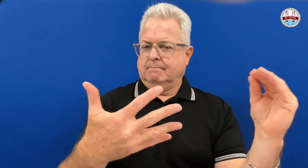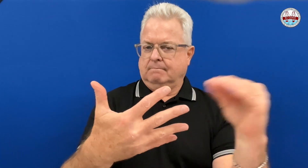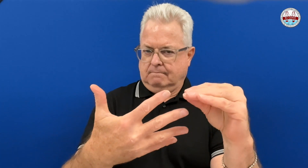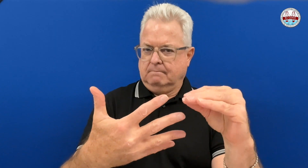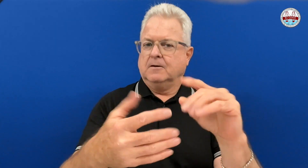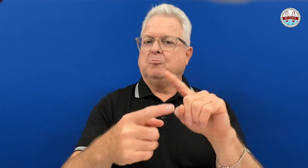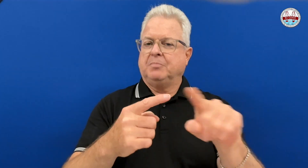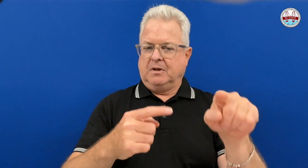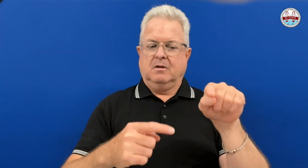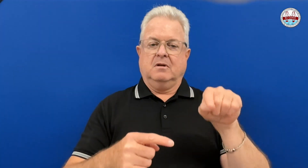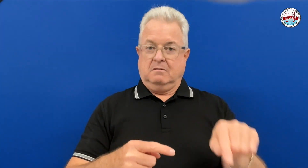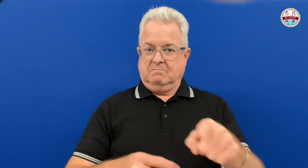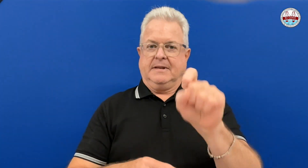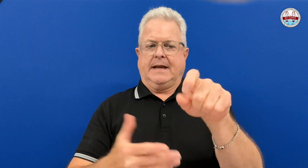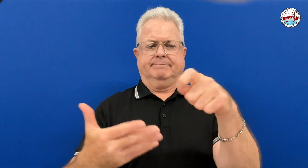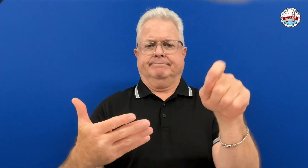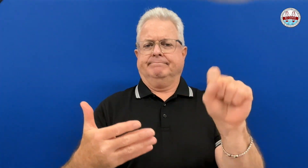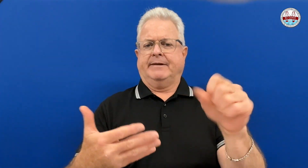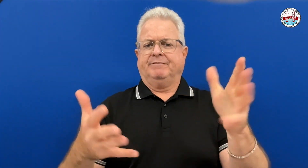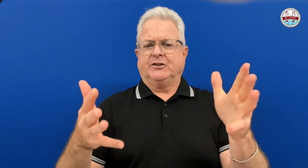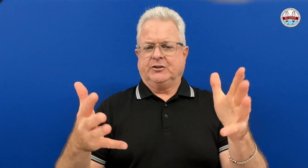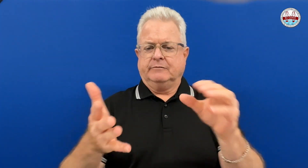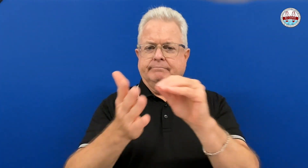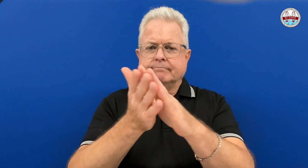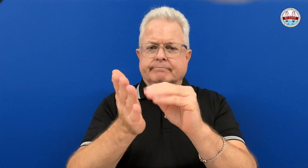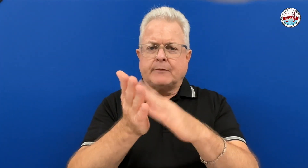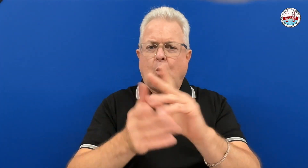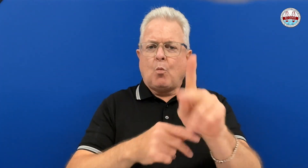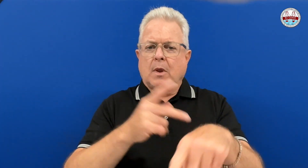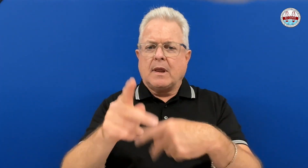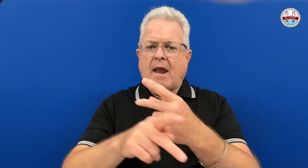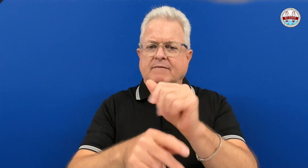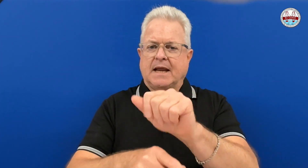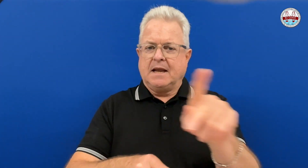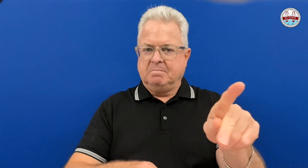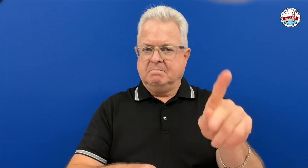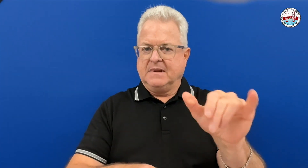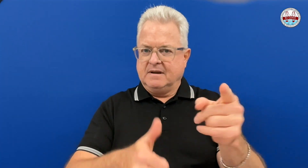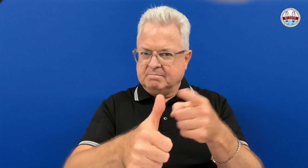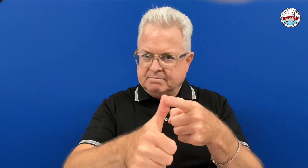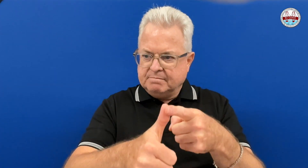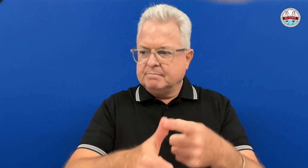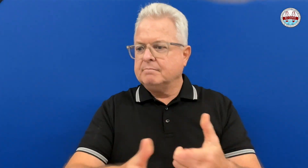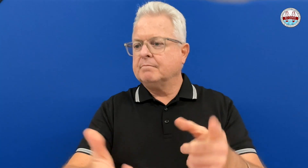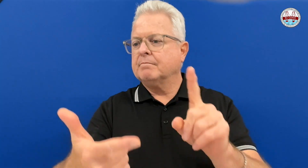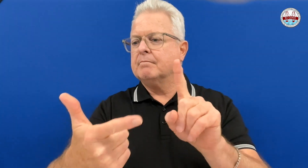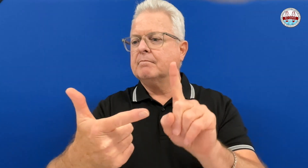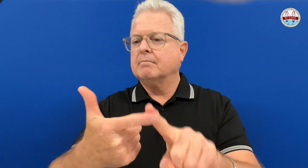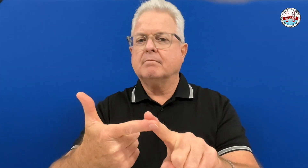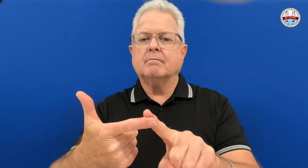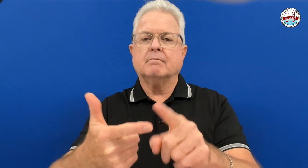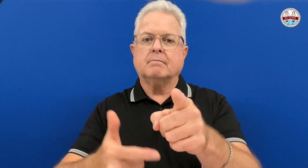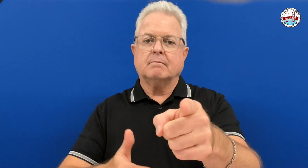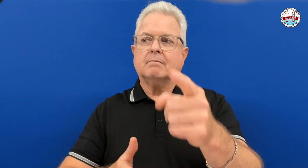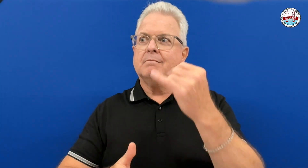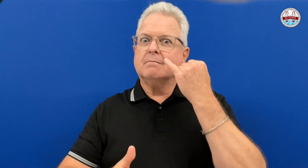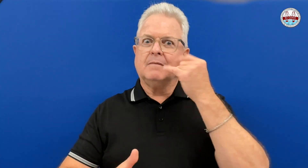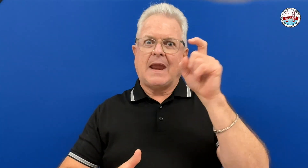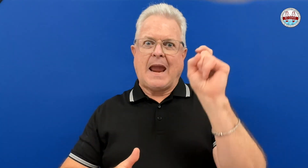then I added something for deaf folks that will make sure that you're getting every kind of app that applies to you.